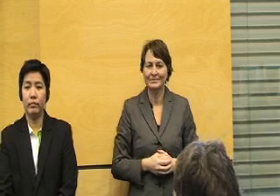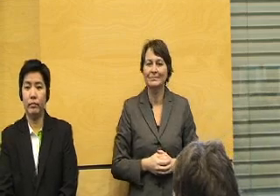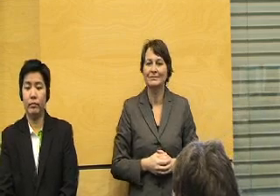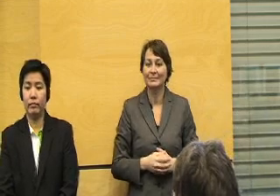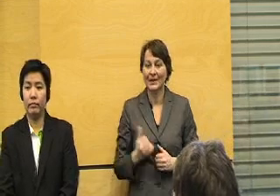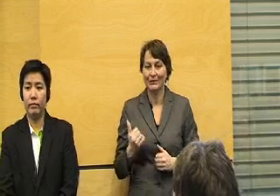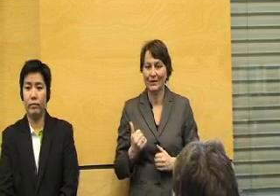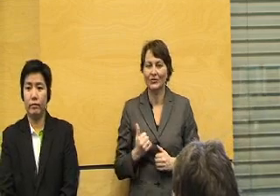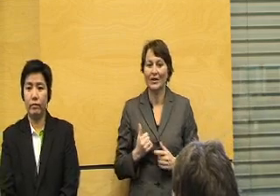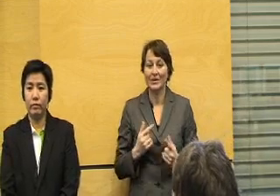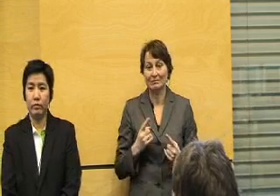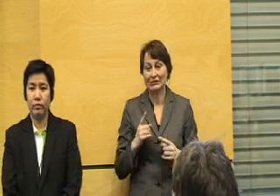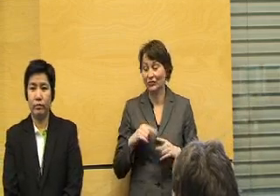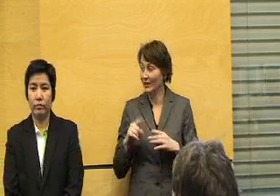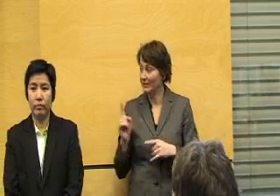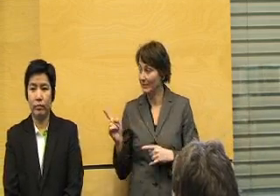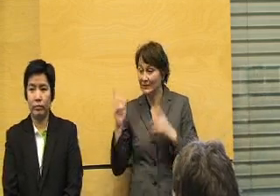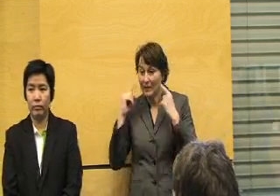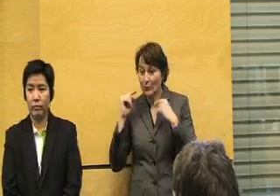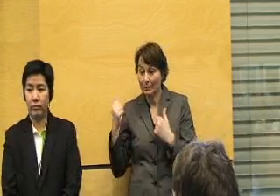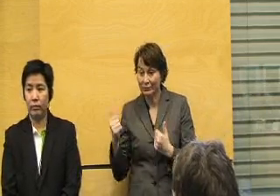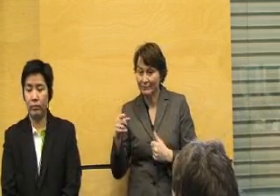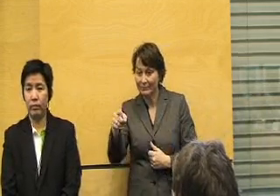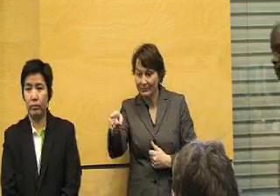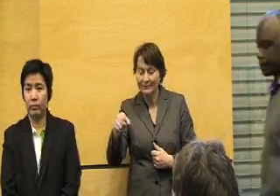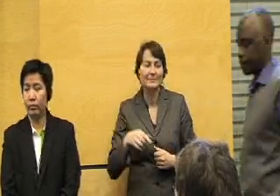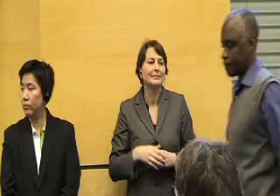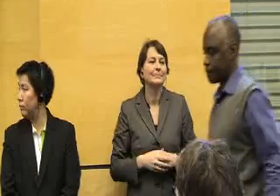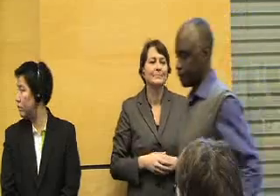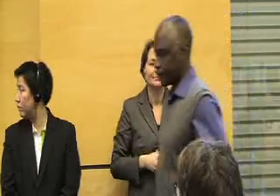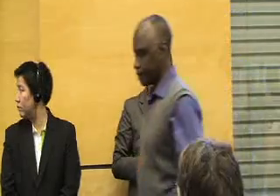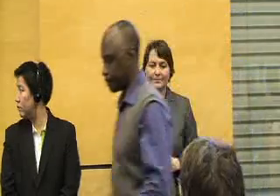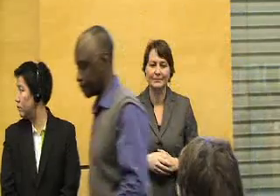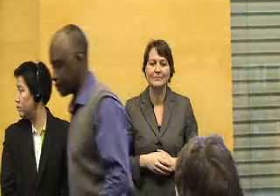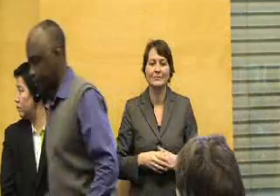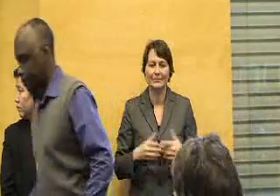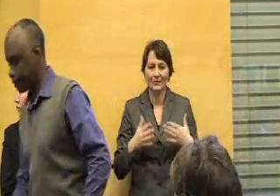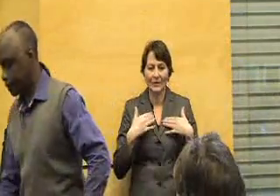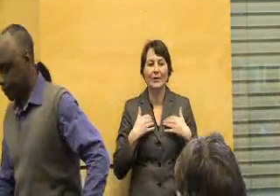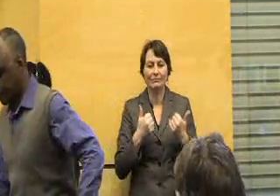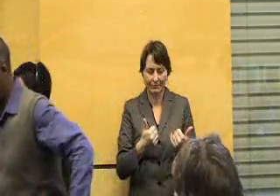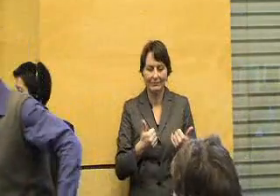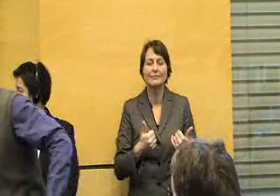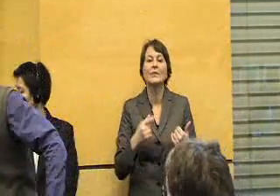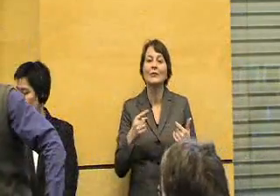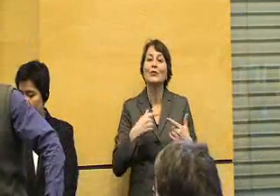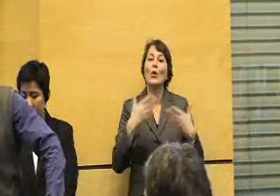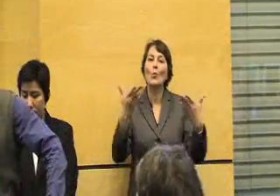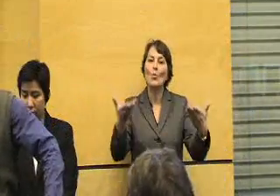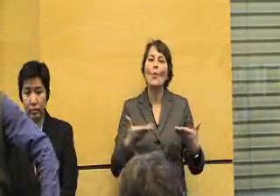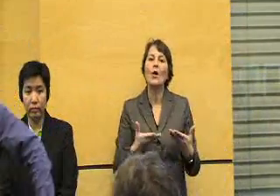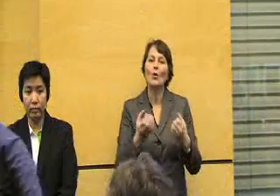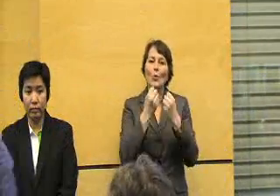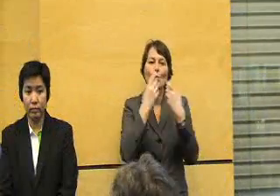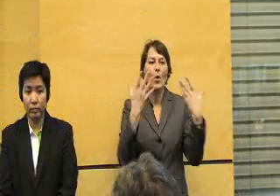I'd like to wish a warm welcome to the delegation of the State Party of Thailand, to the members of the committee.